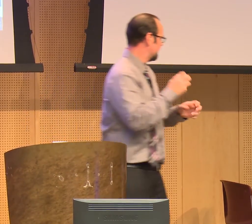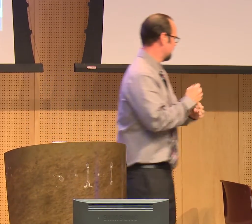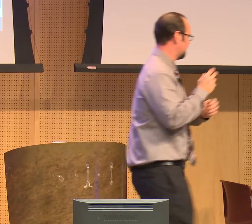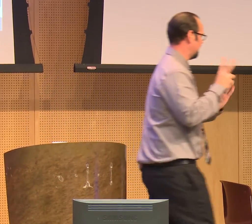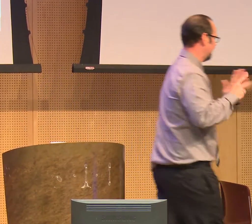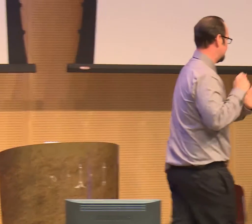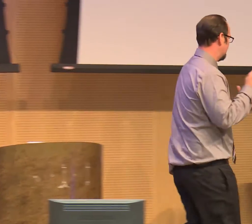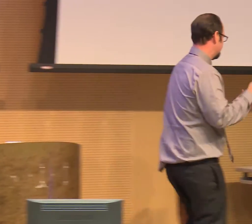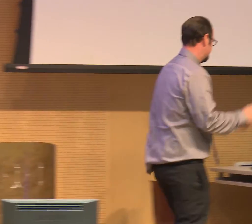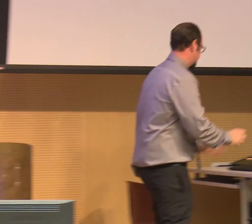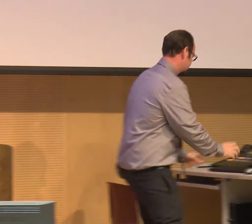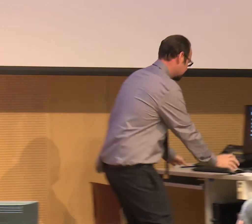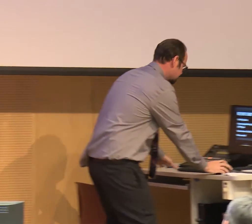One moment. I want to show you a video.